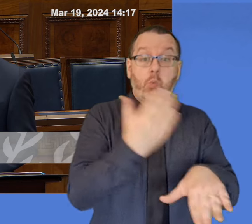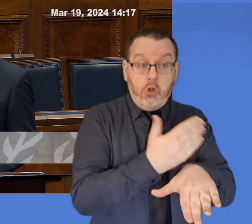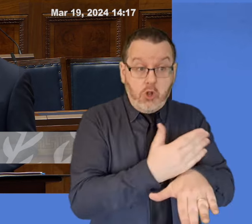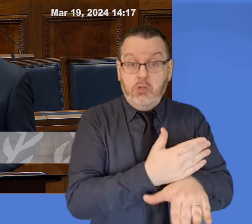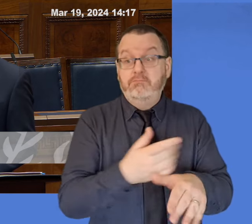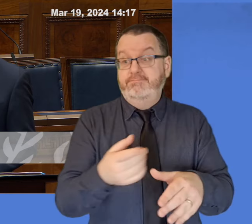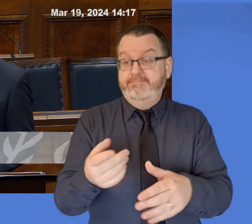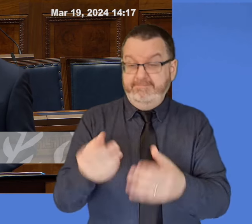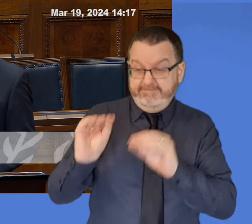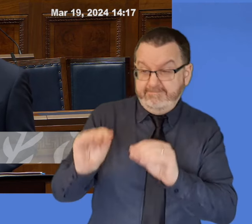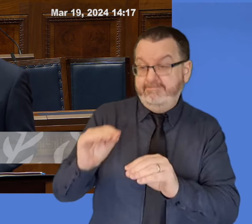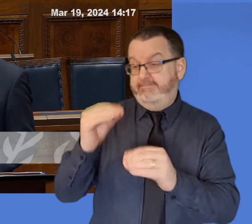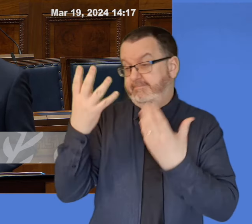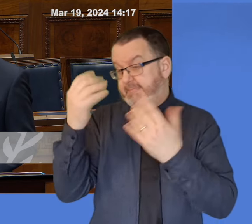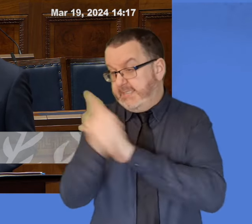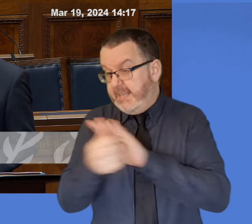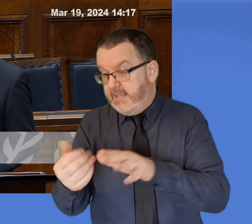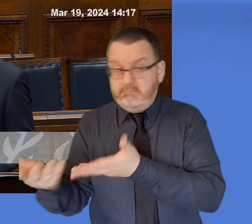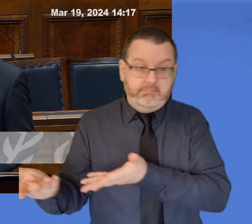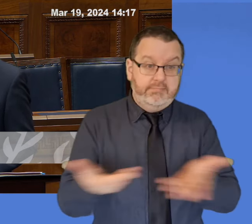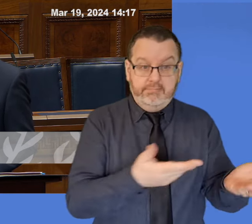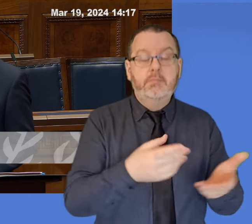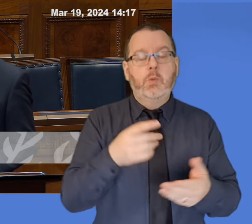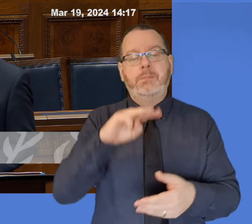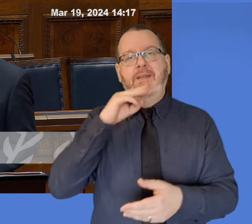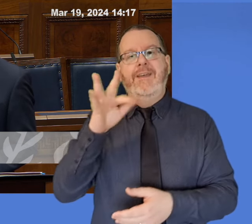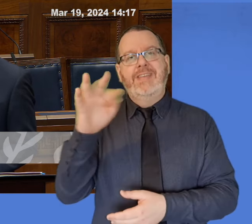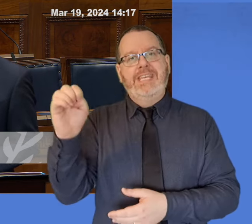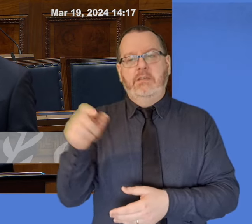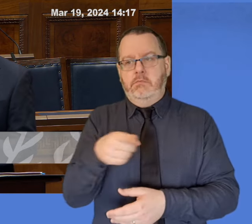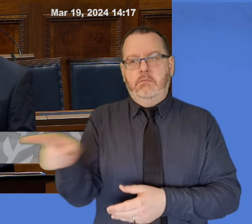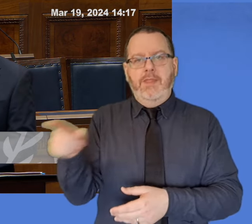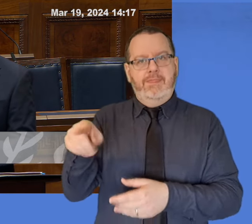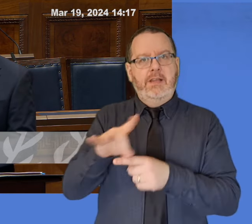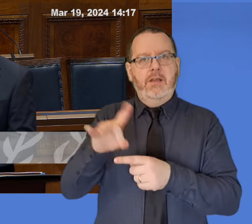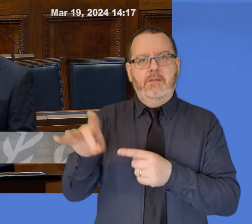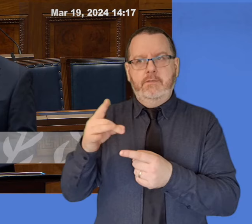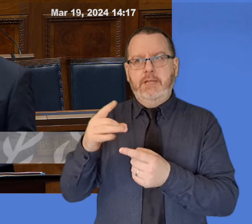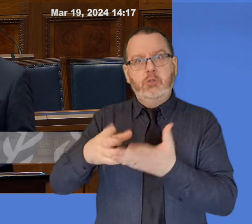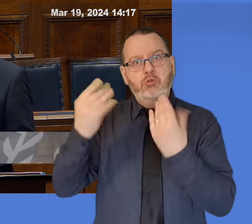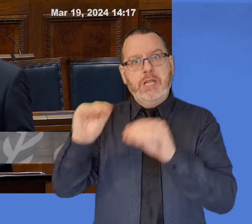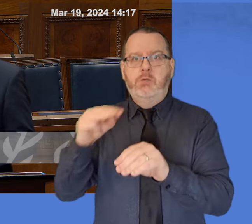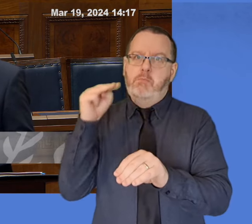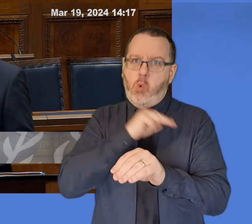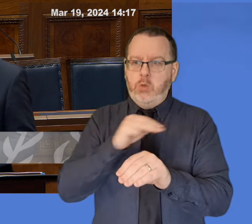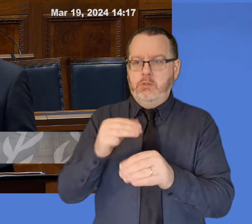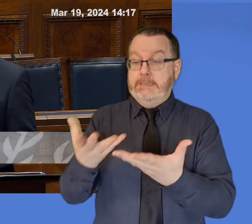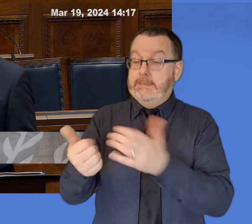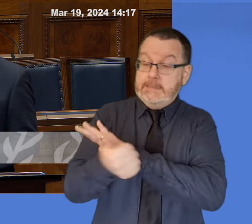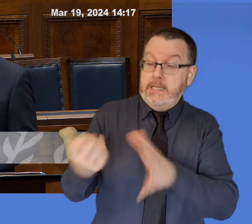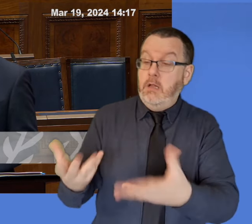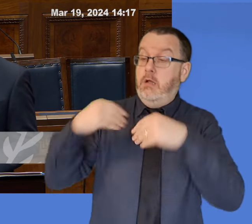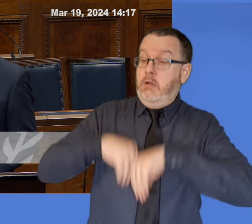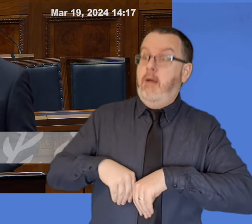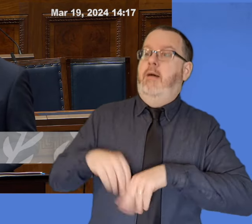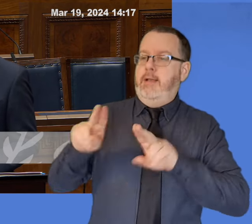skills is vital. The further education colleges are going to play a key role in relation to all of that. What we need to ensure is that we create pathways for people who